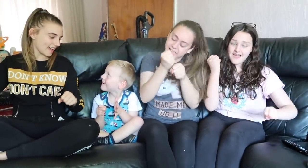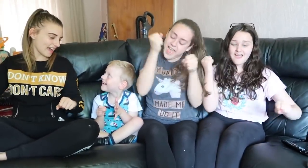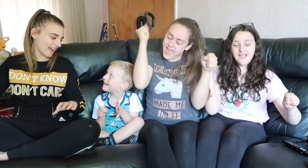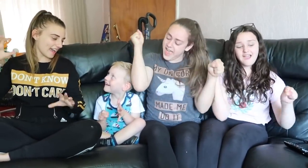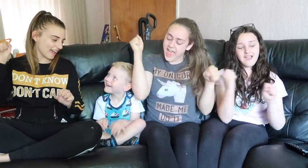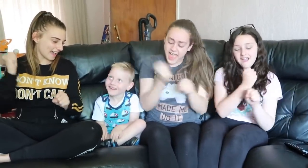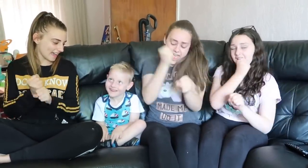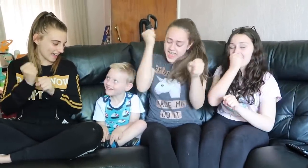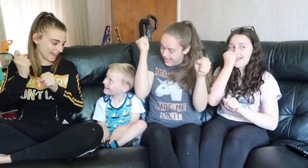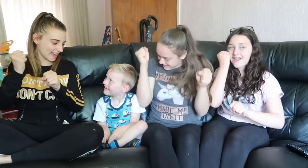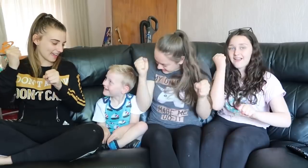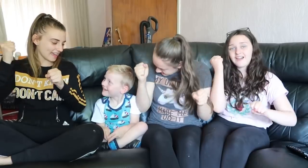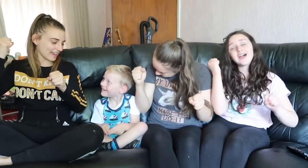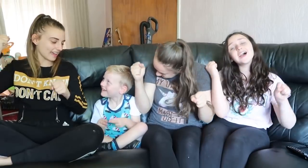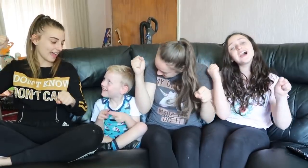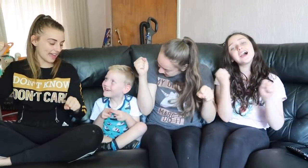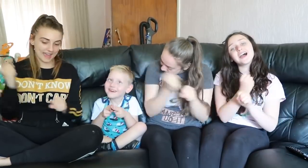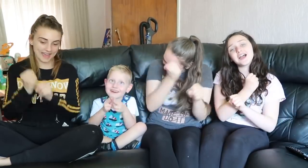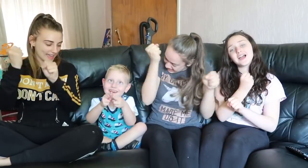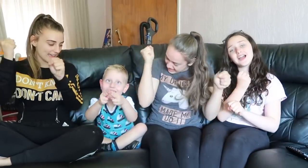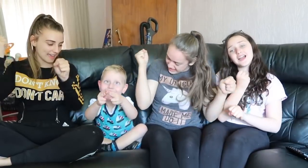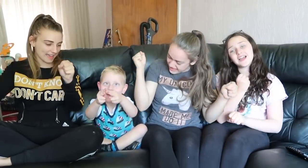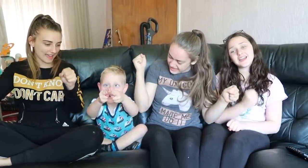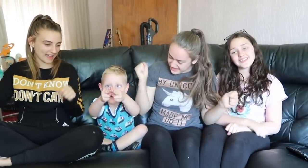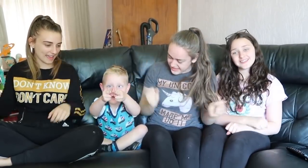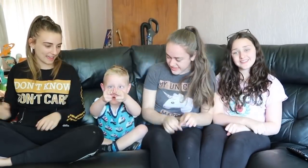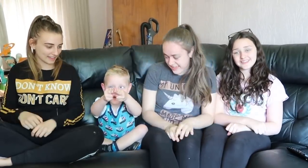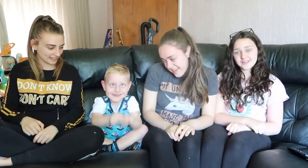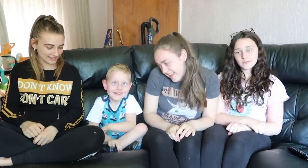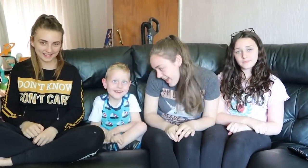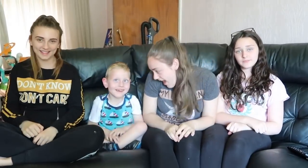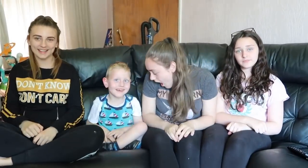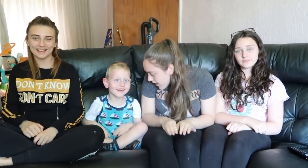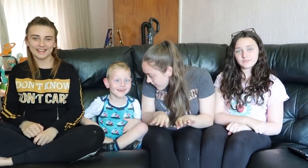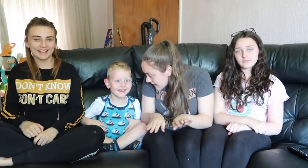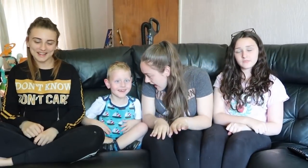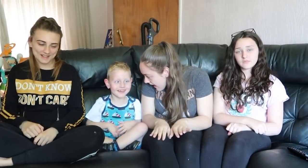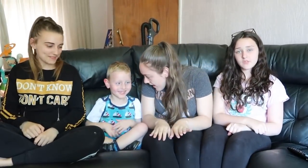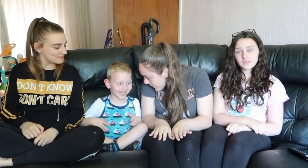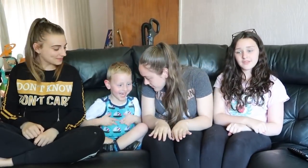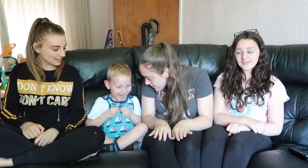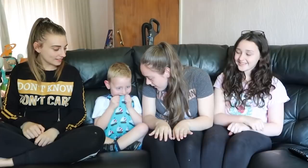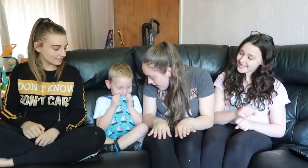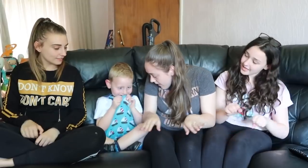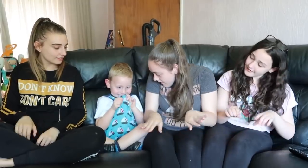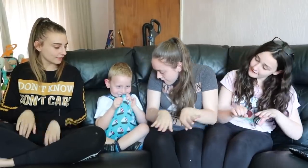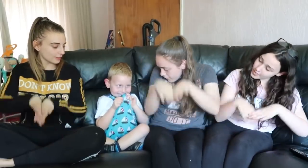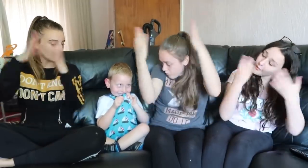million dreams for the